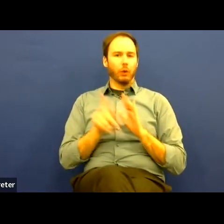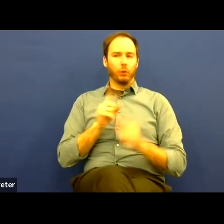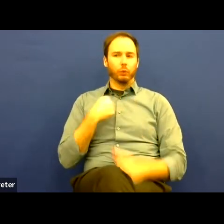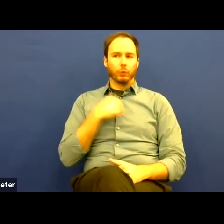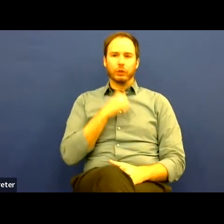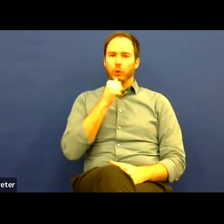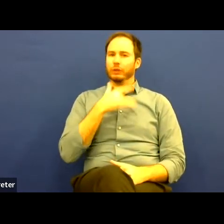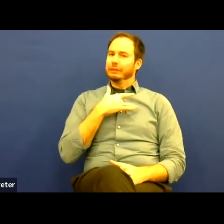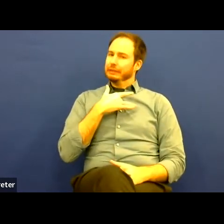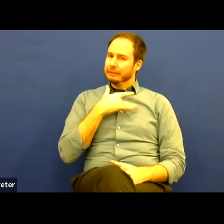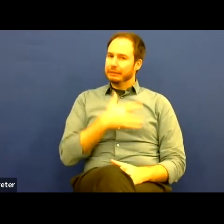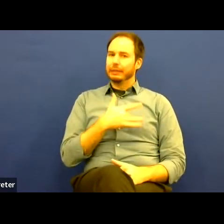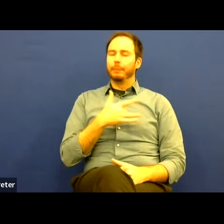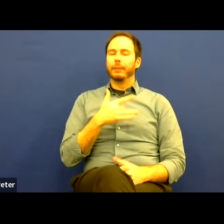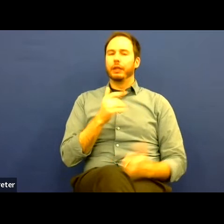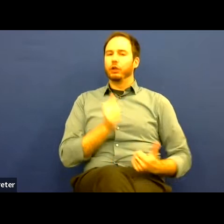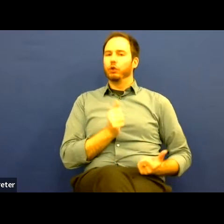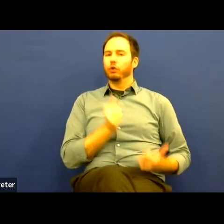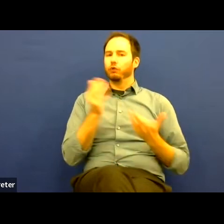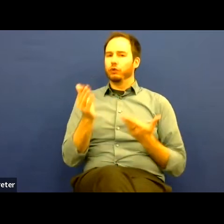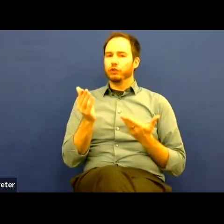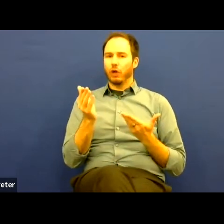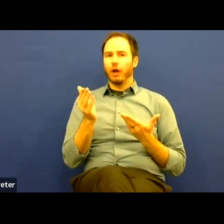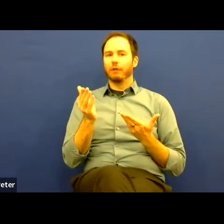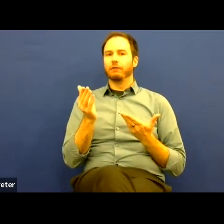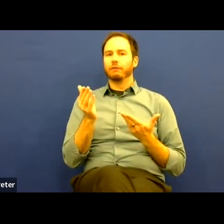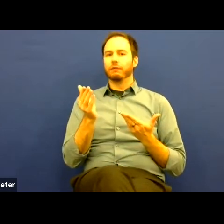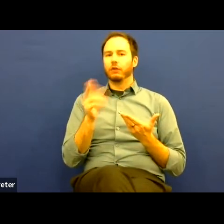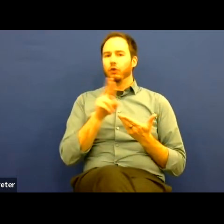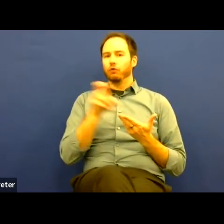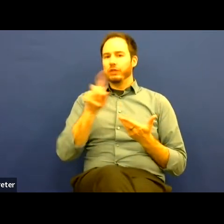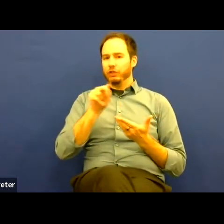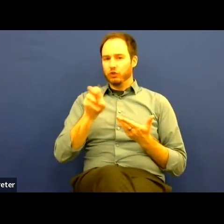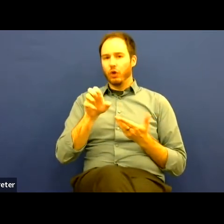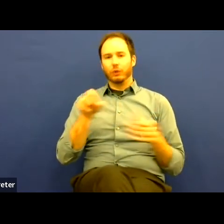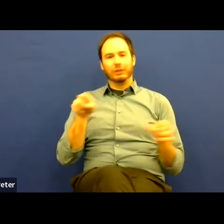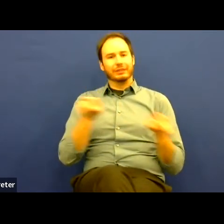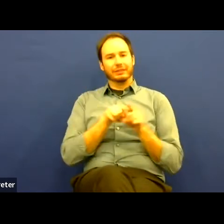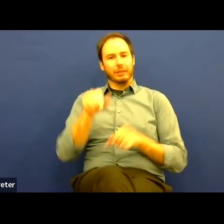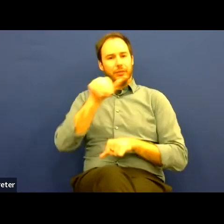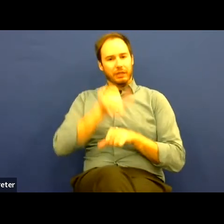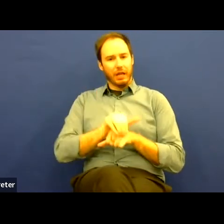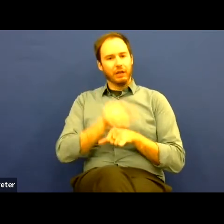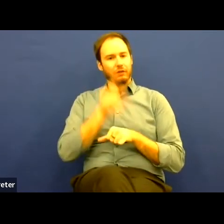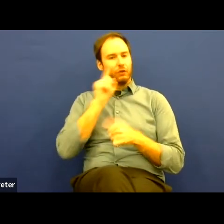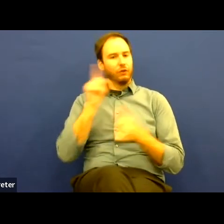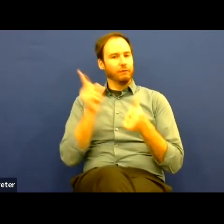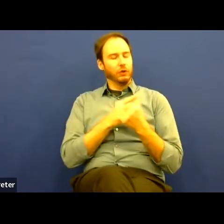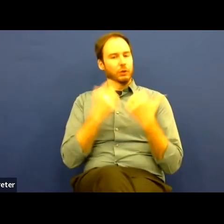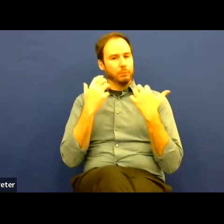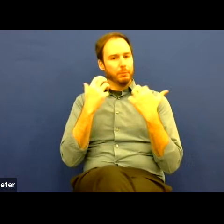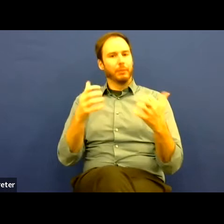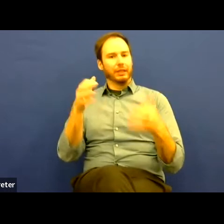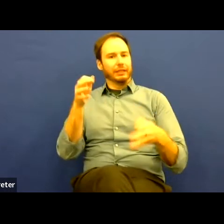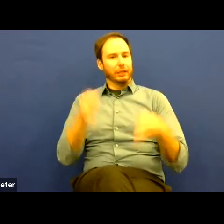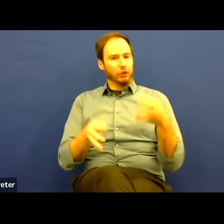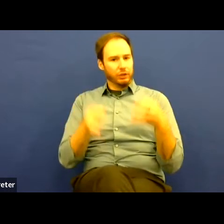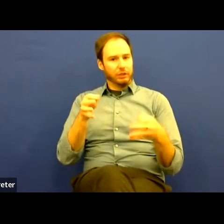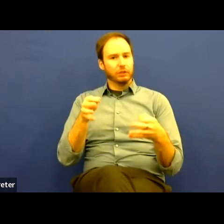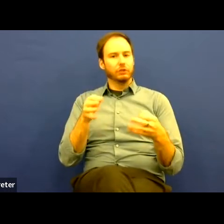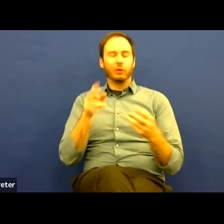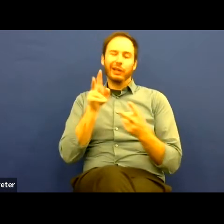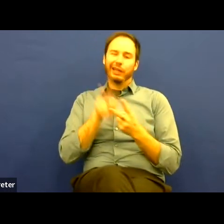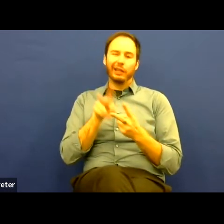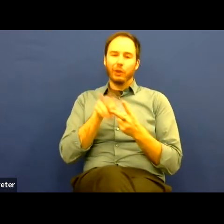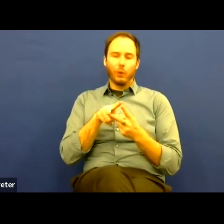typically resolve rezones on the night of the first public hearing. So either way,